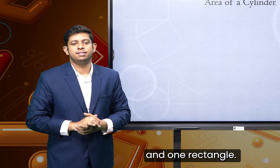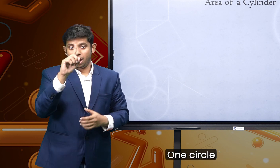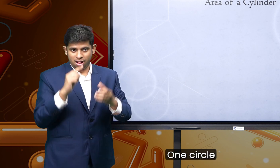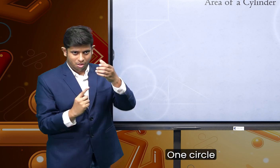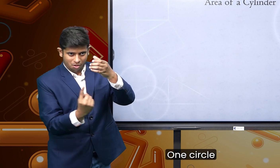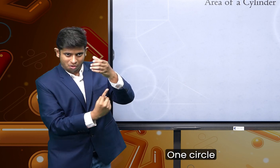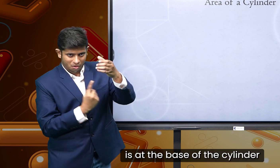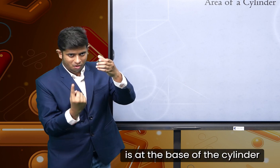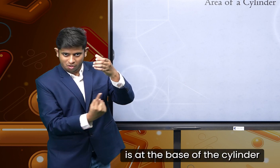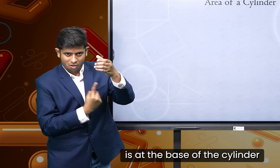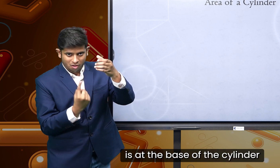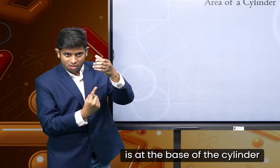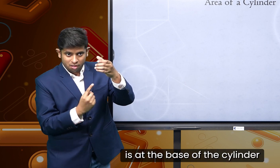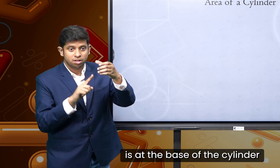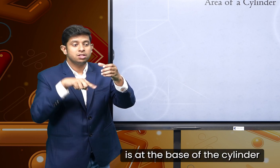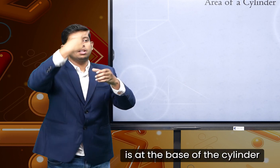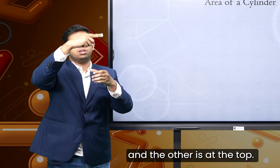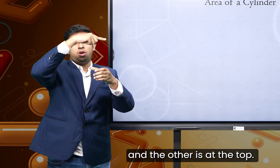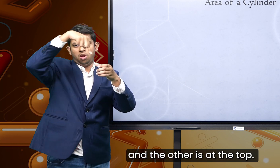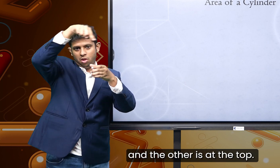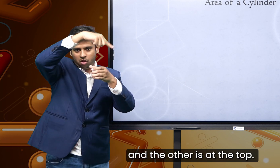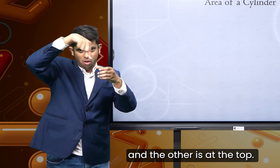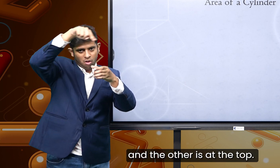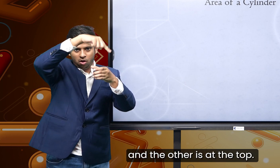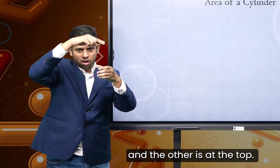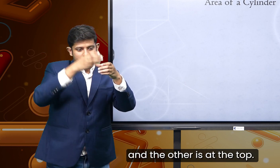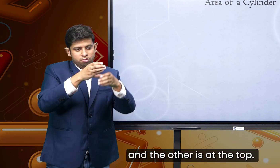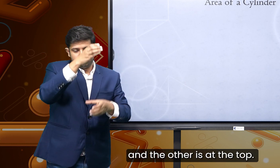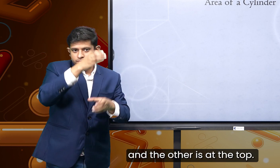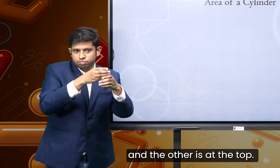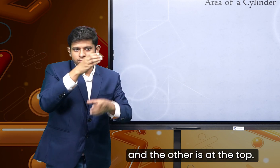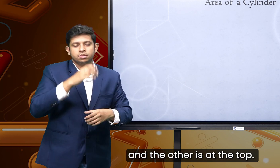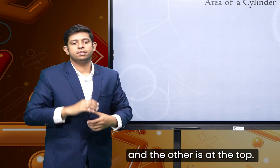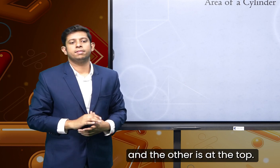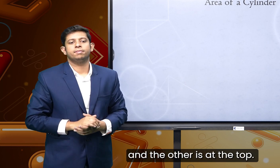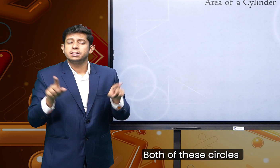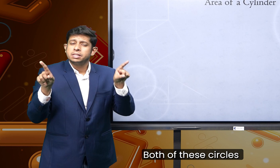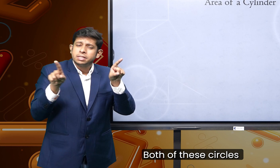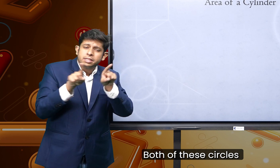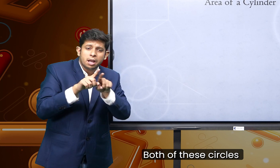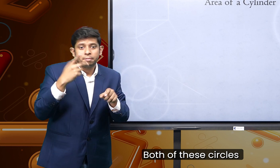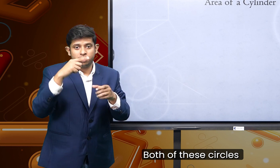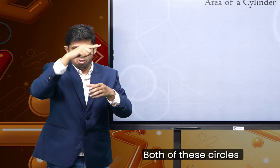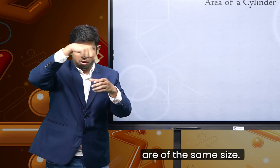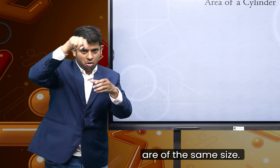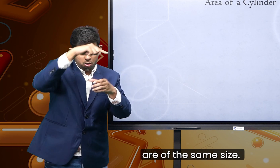One circle is at the base of the cylinder and other is at the top. Both of the circles are of the same